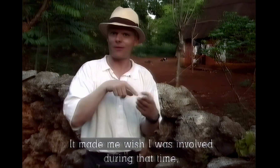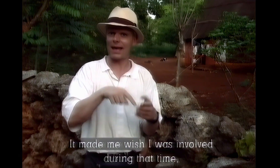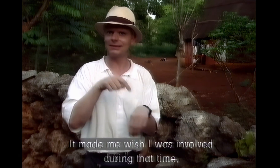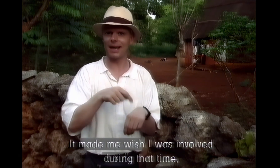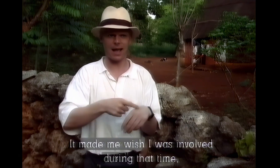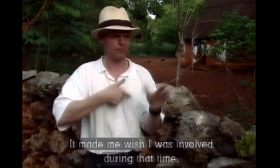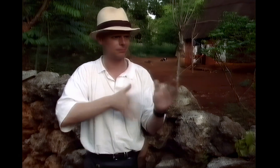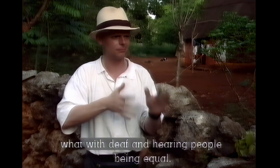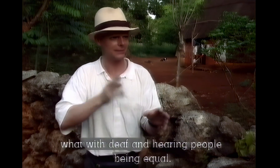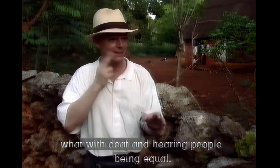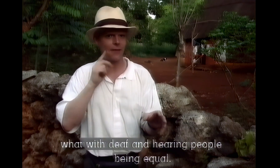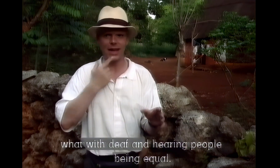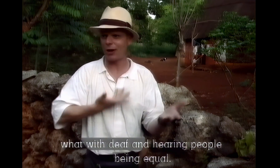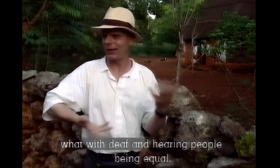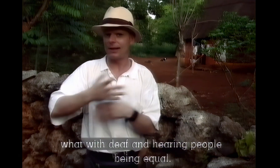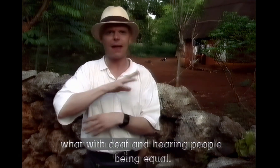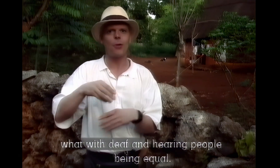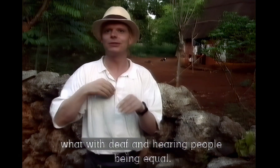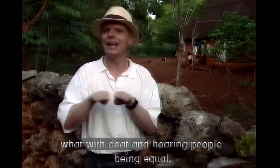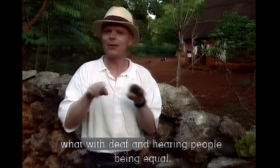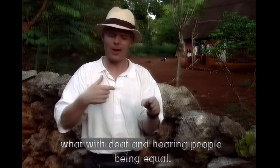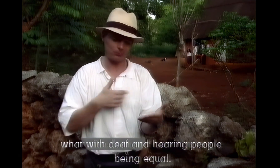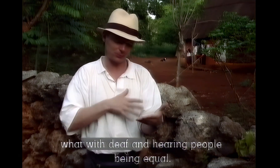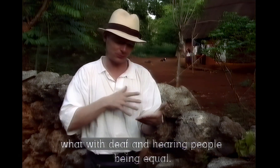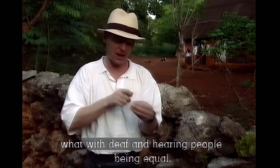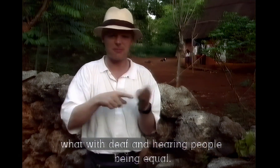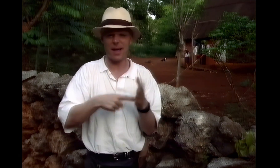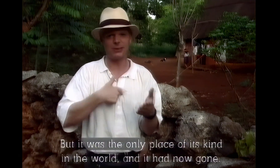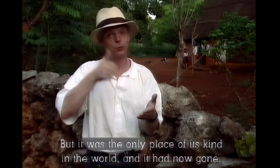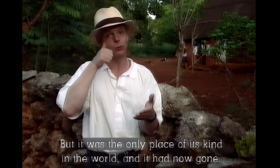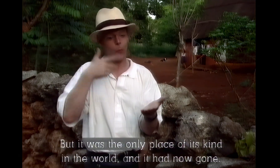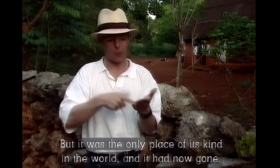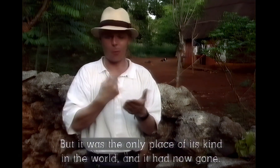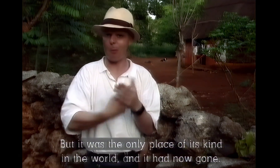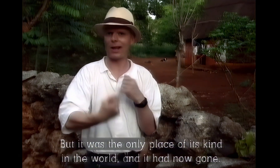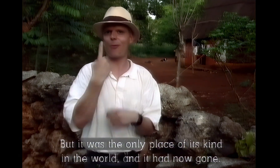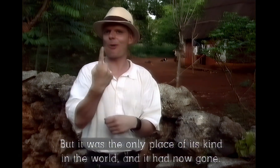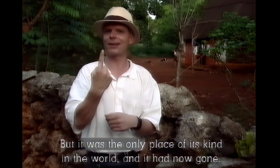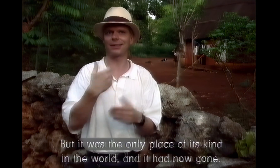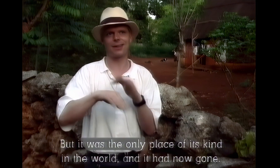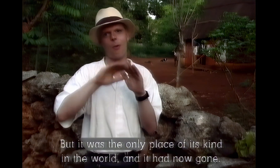being equal. I really wanted that, but of course I knew it was the one and only place of its kind in the world, and it had now